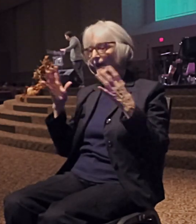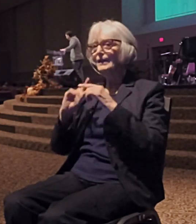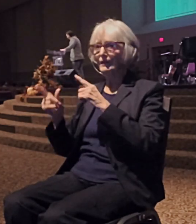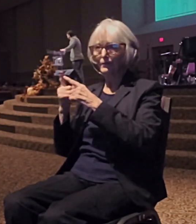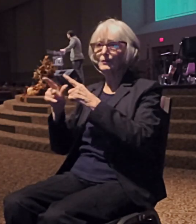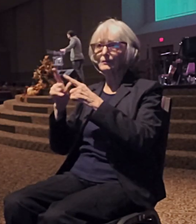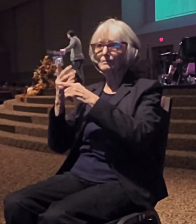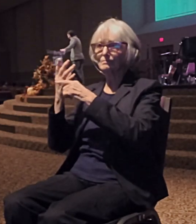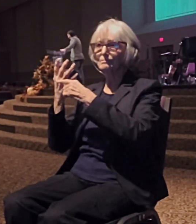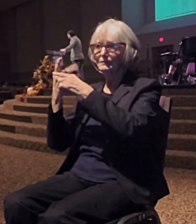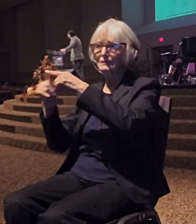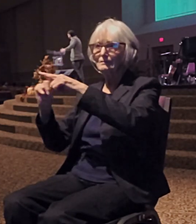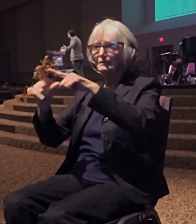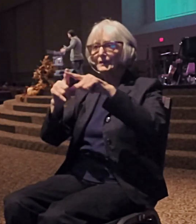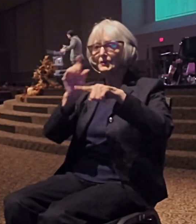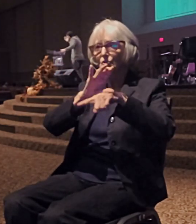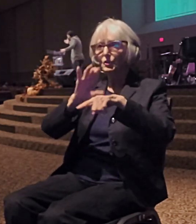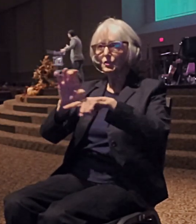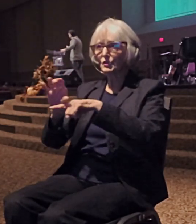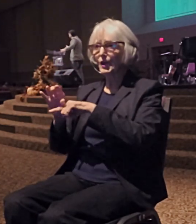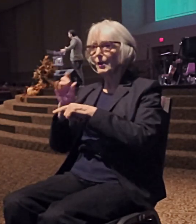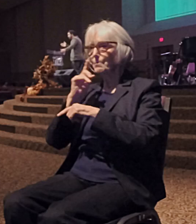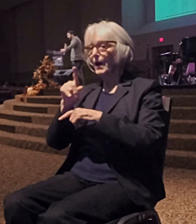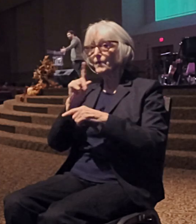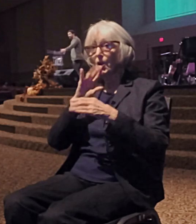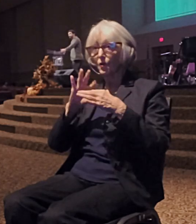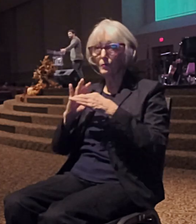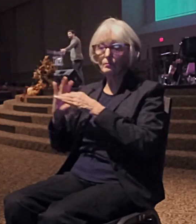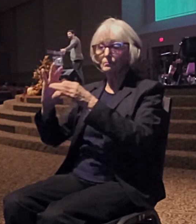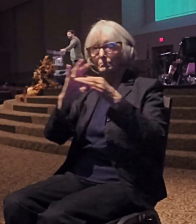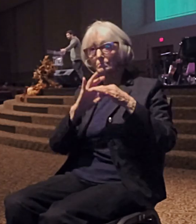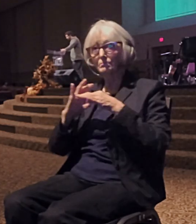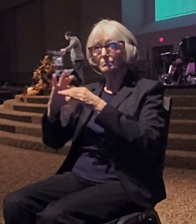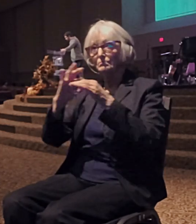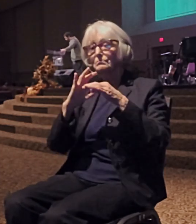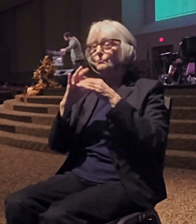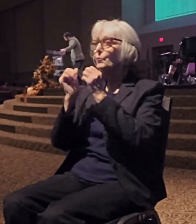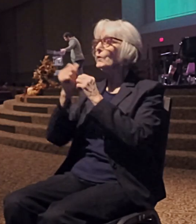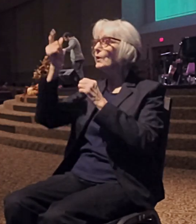churches, local, but we mean that church is either in right alignment with God or they're not.